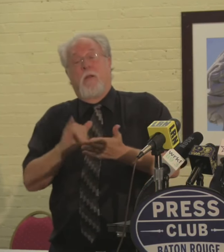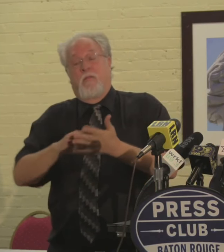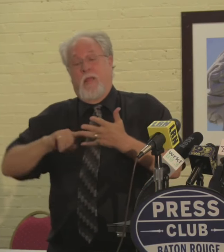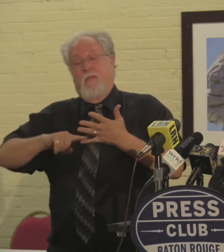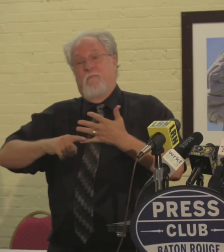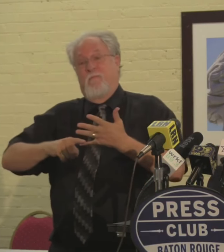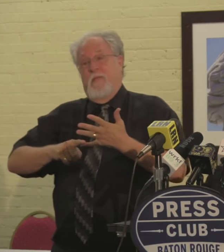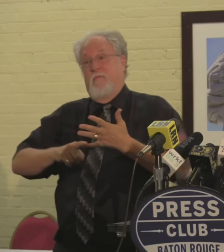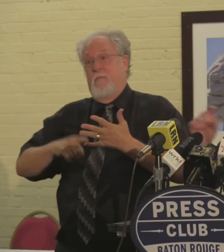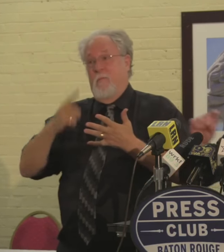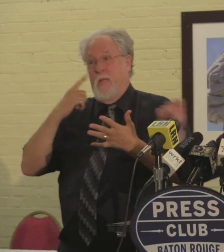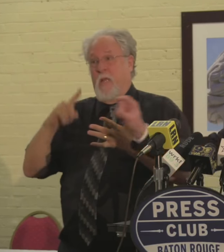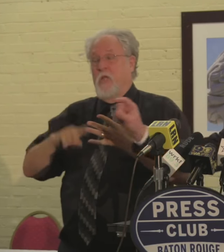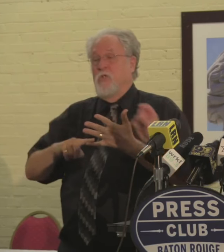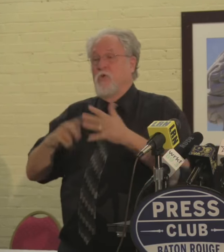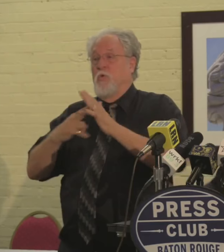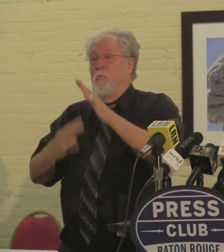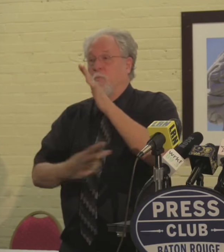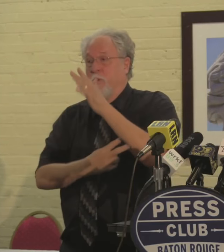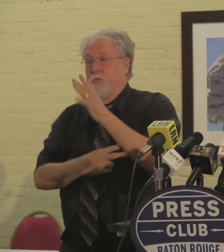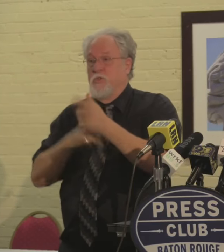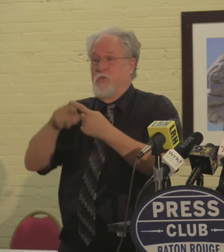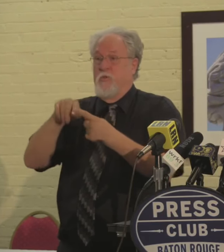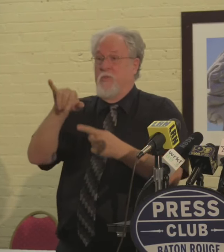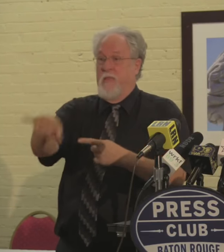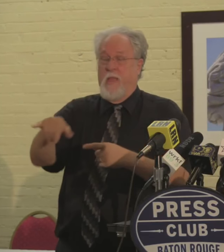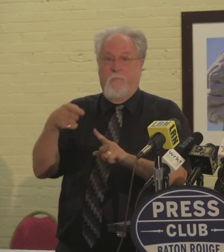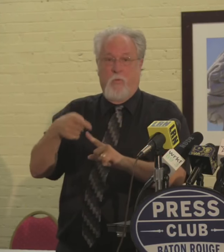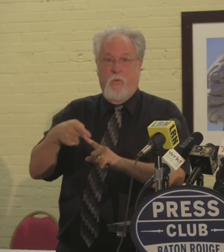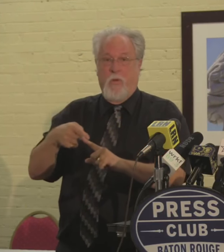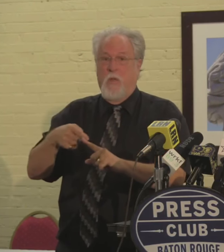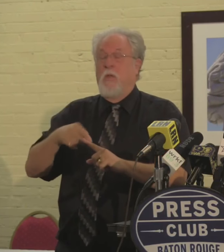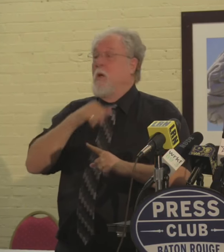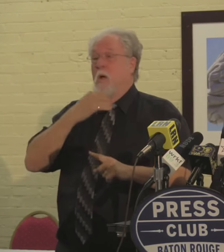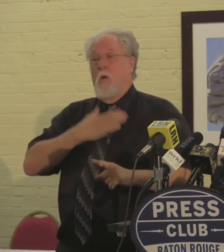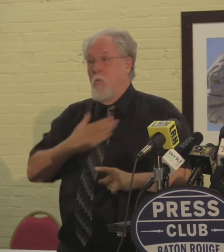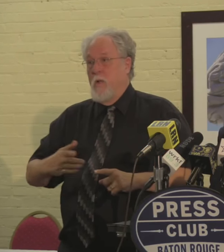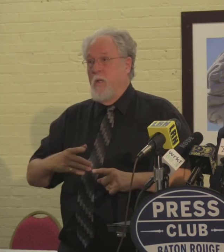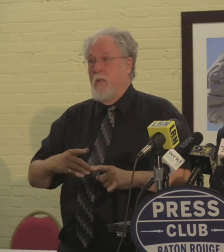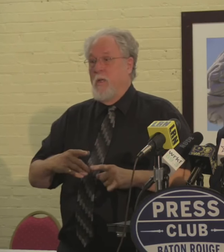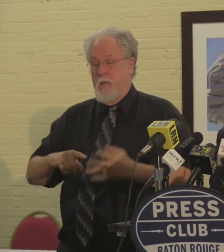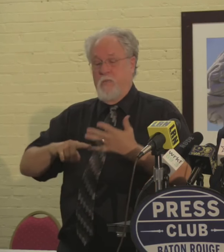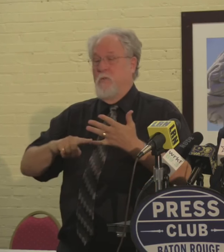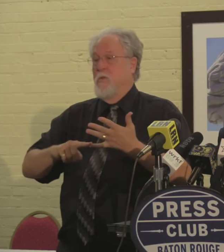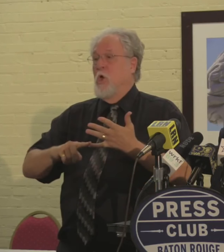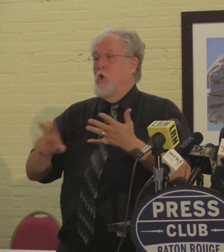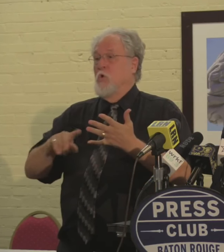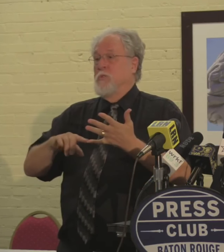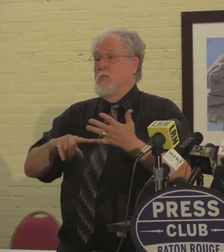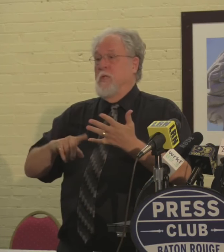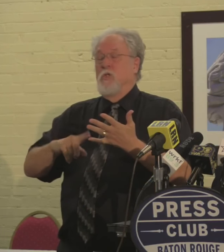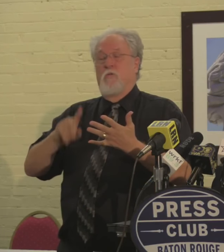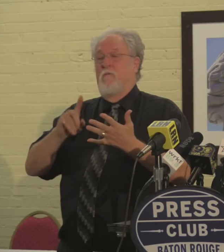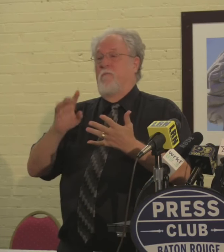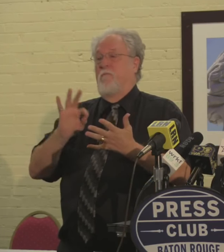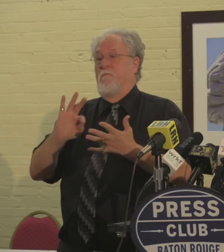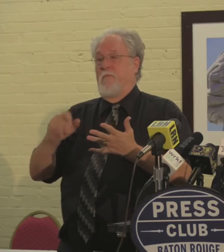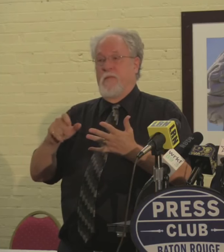penny to bridge us to that point. What I'm unwilling to do is just use the fifth penny itself to fix the